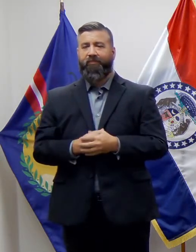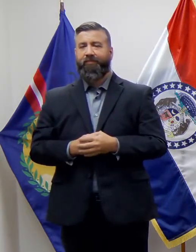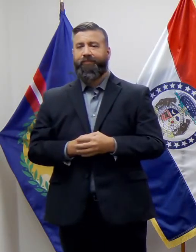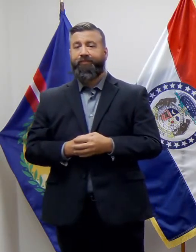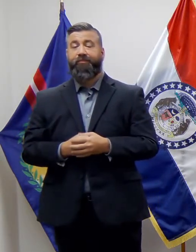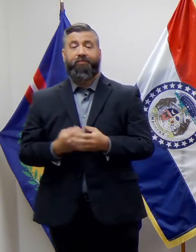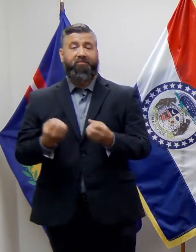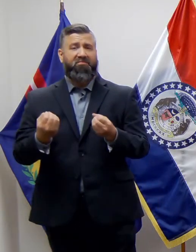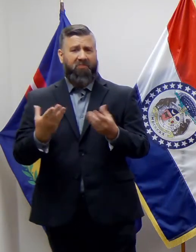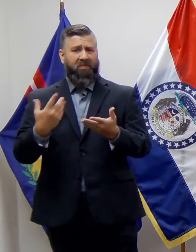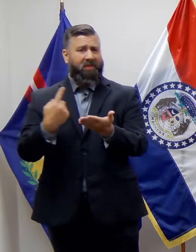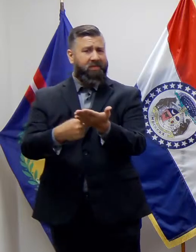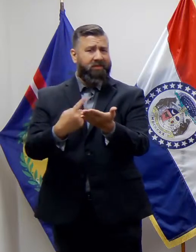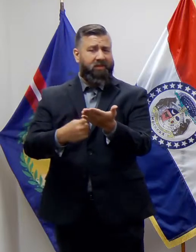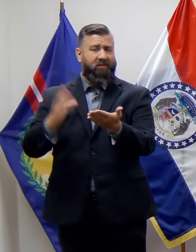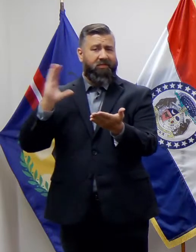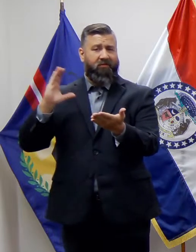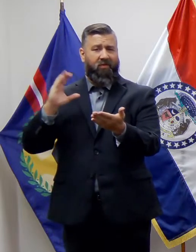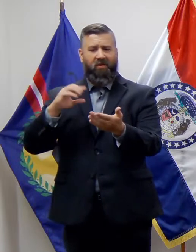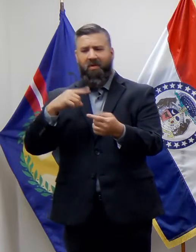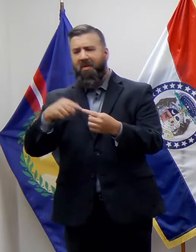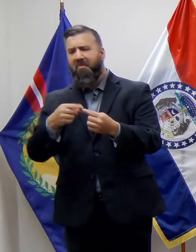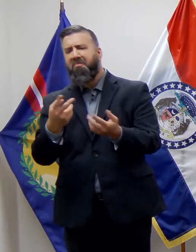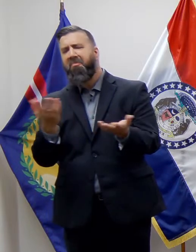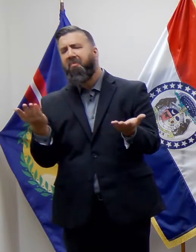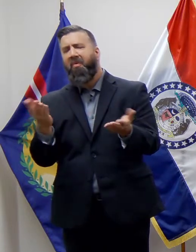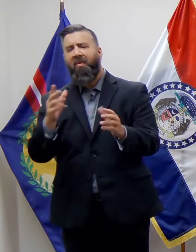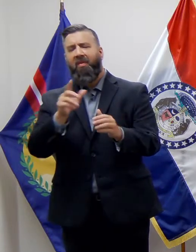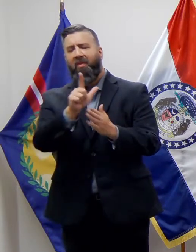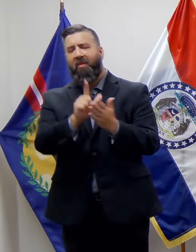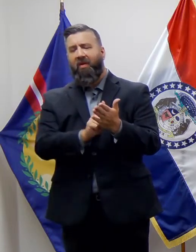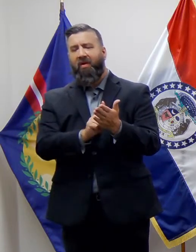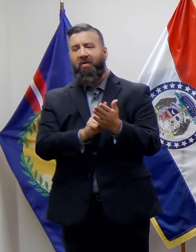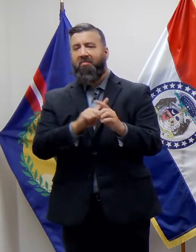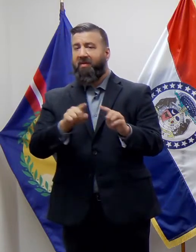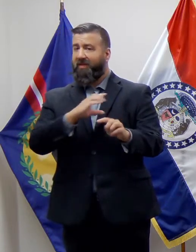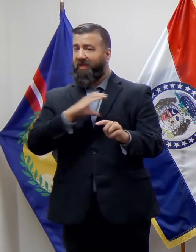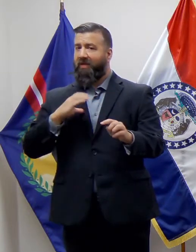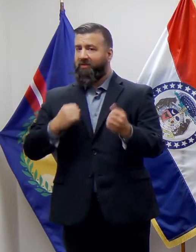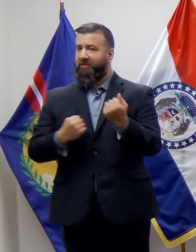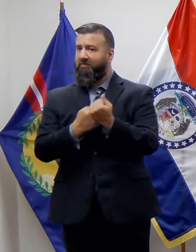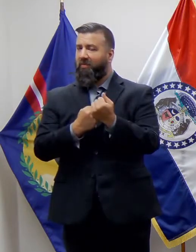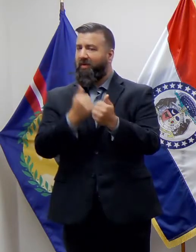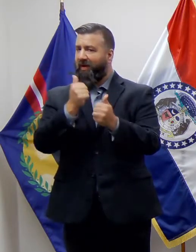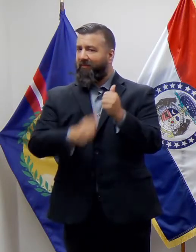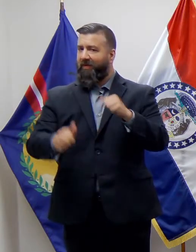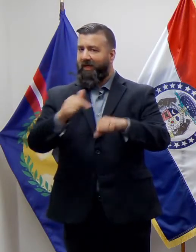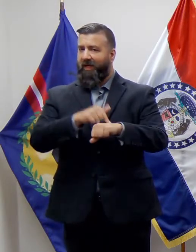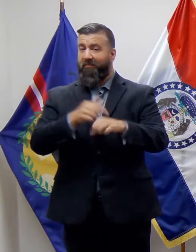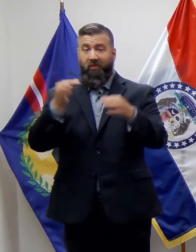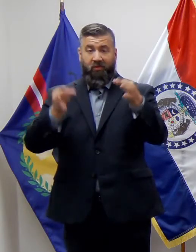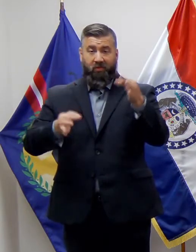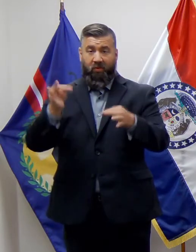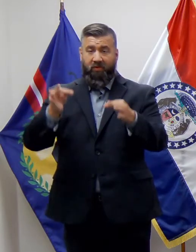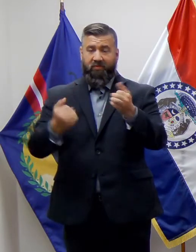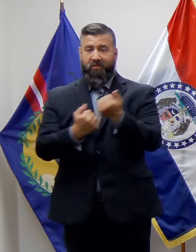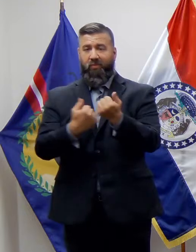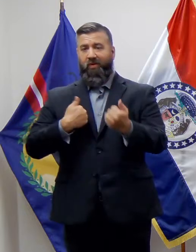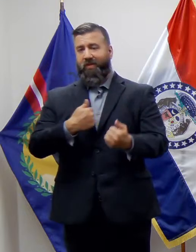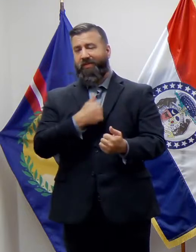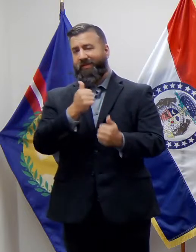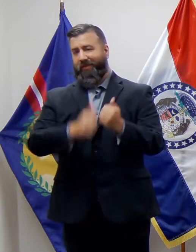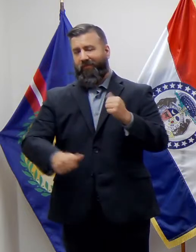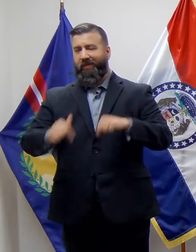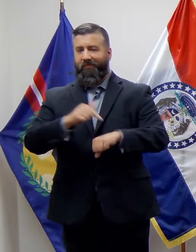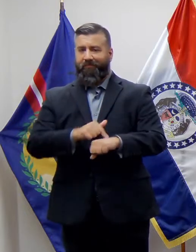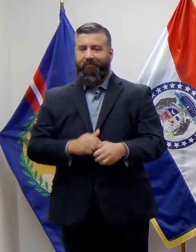law is, and the court sorted it out, and the county health department was supported on every occasion. I understand that there